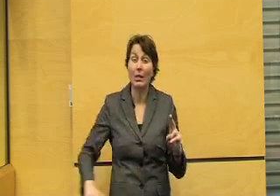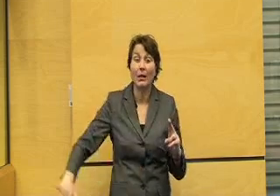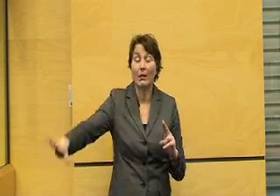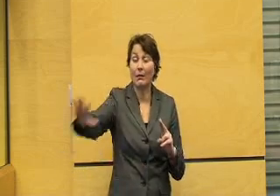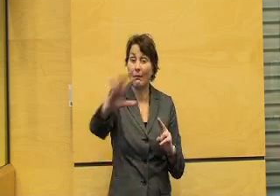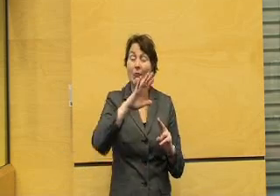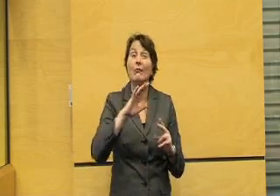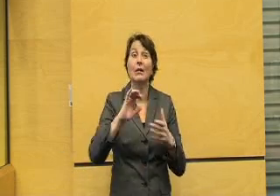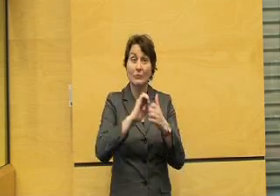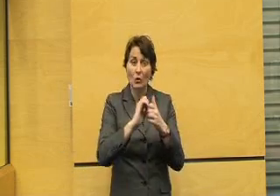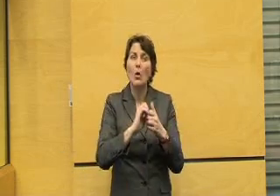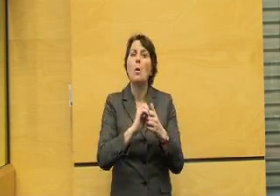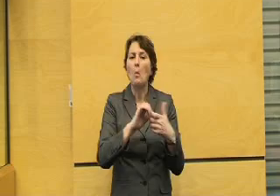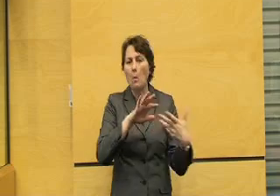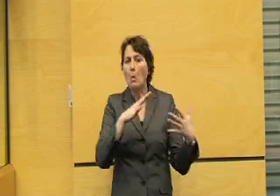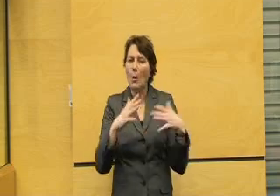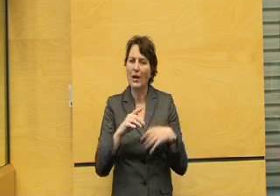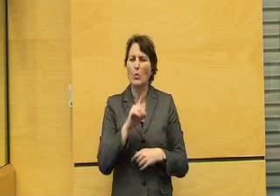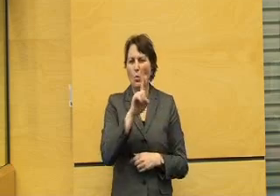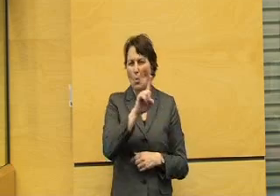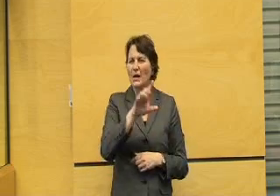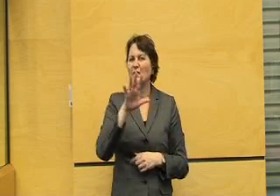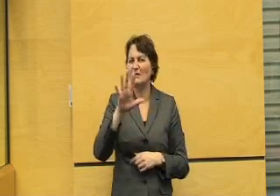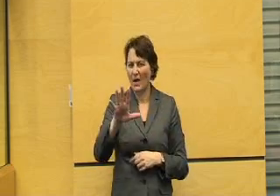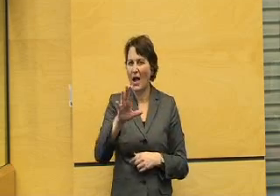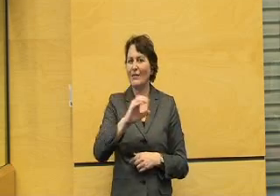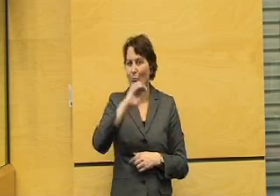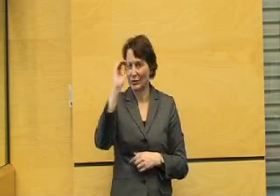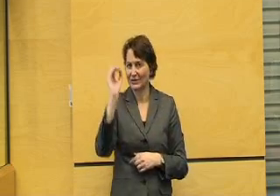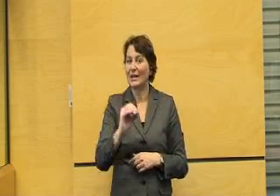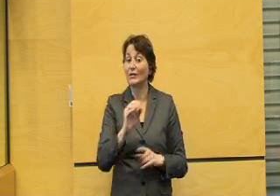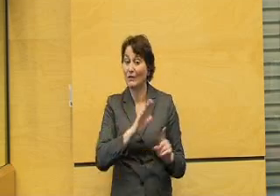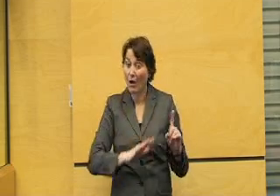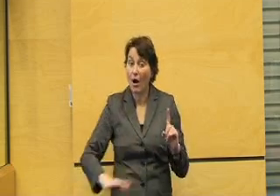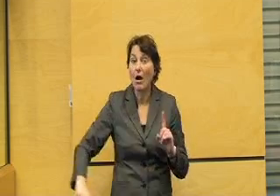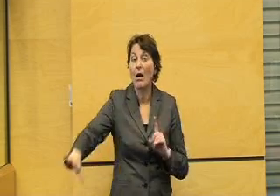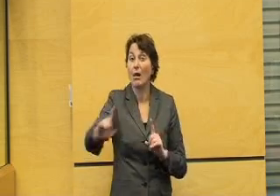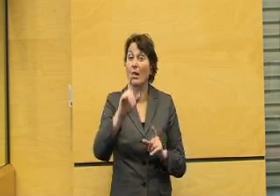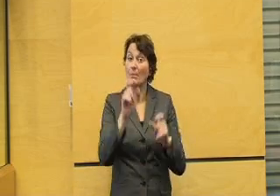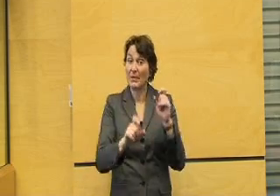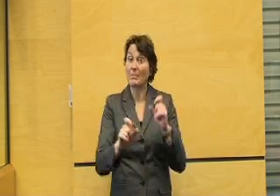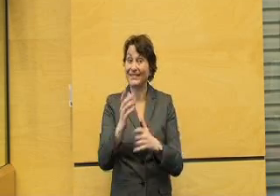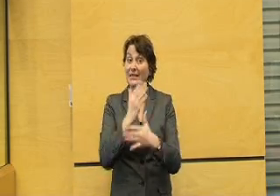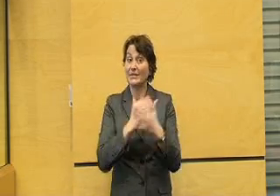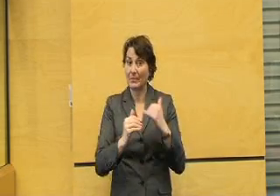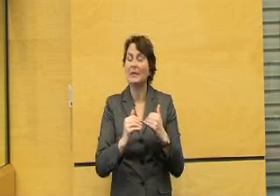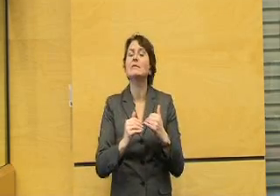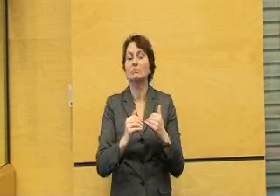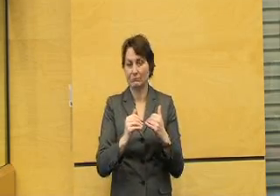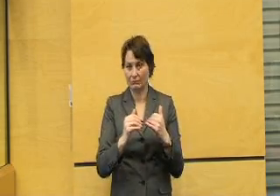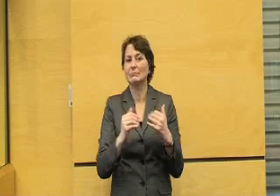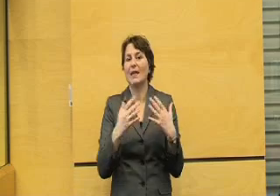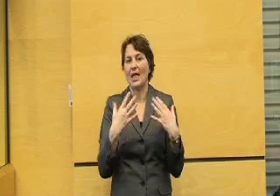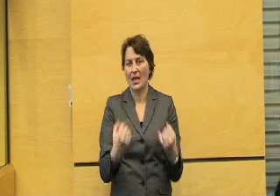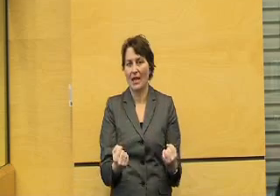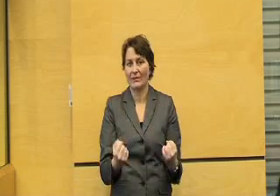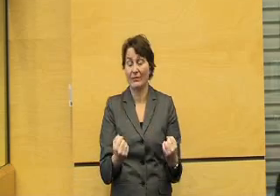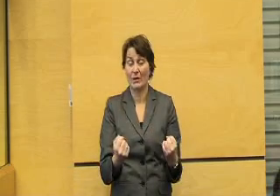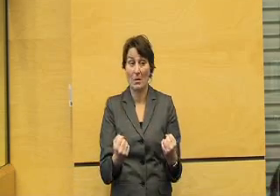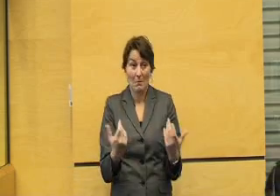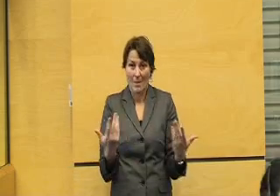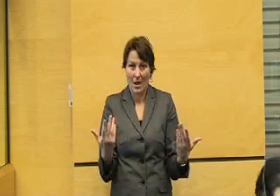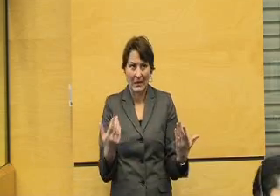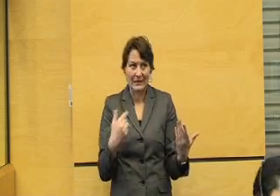which indicate that 15% of the population would have some form of disability. Nevertheless, I